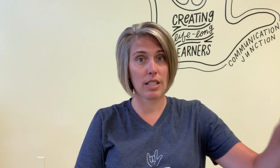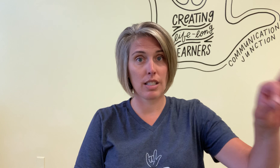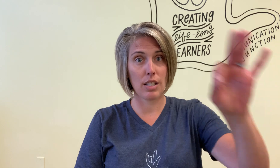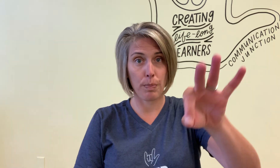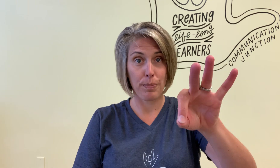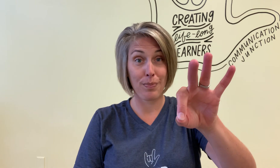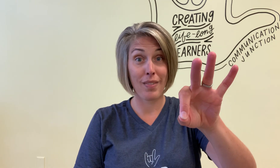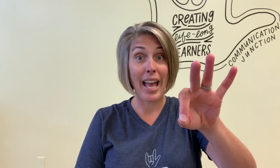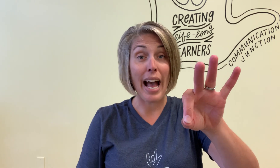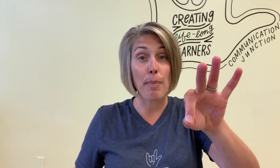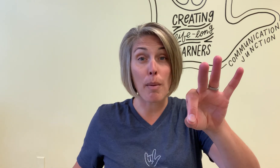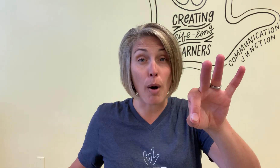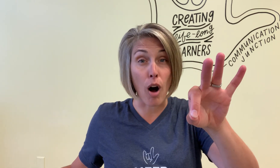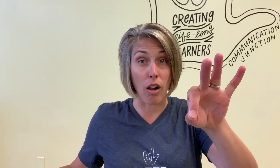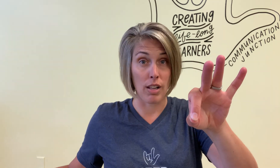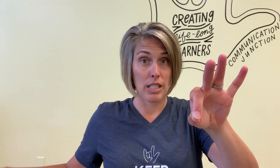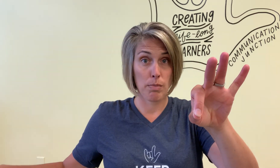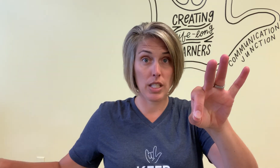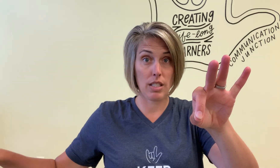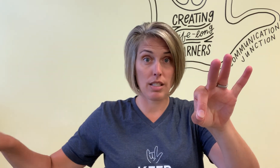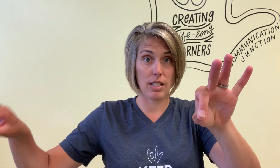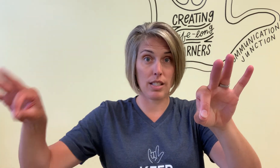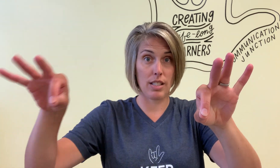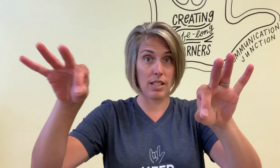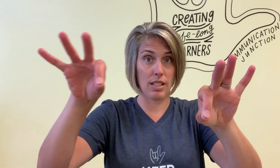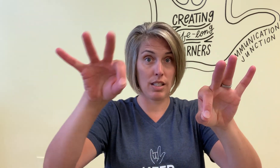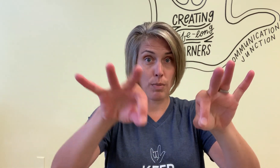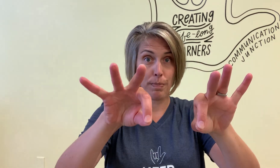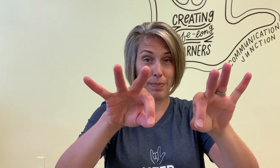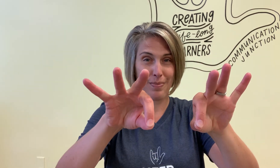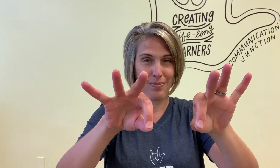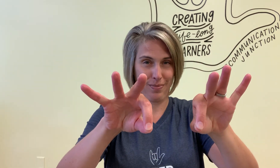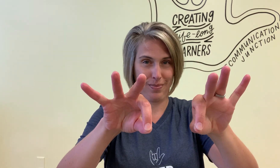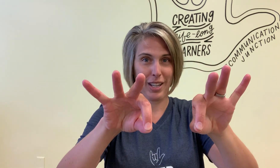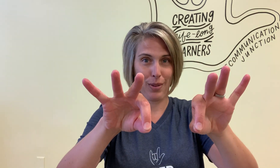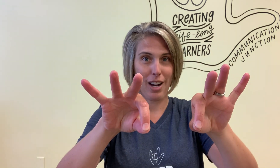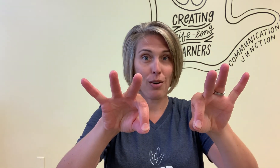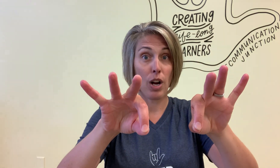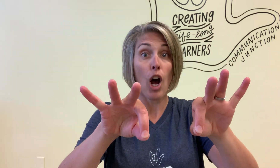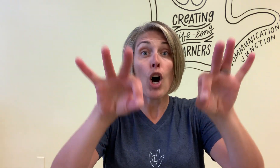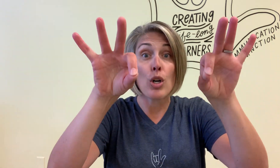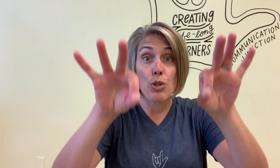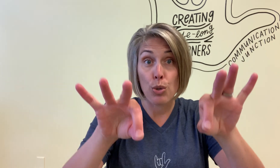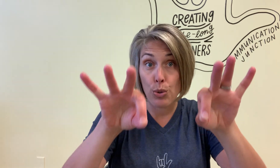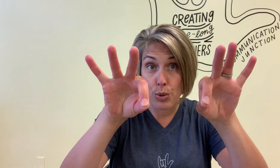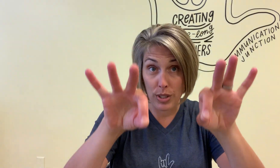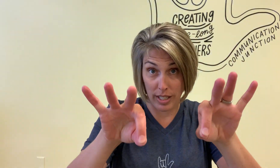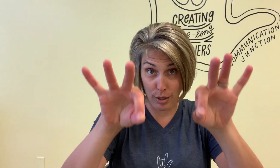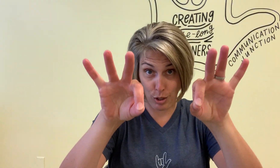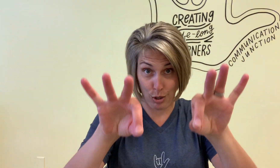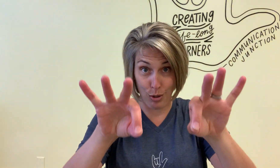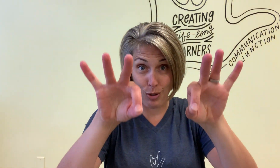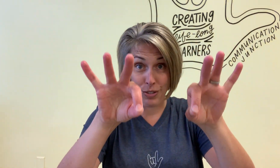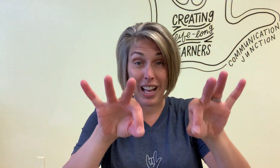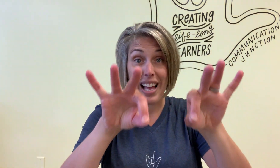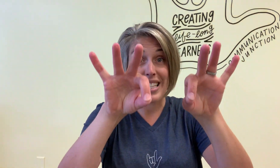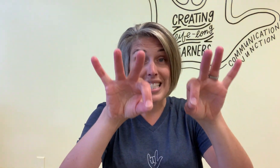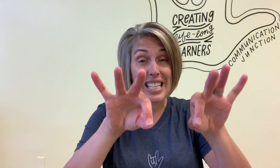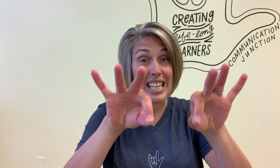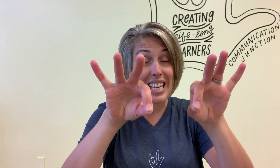Bzzz. How about Paul? Bzzz. Here we go. Two little shoe flies sitting